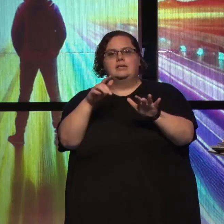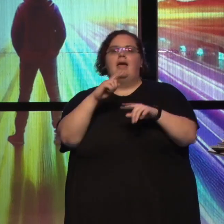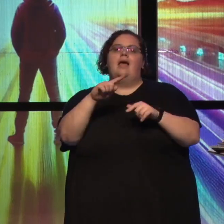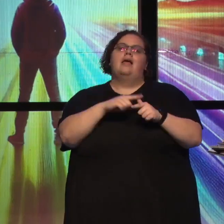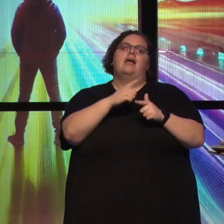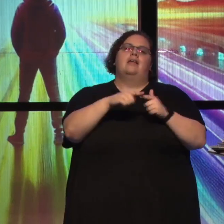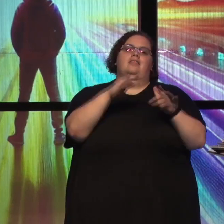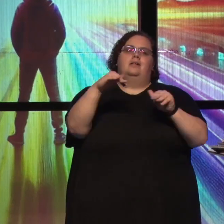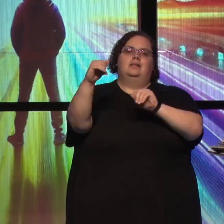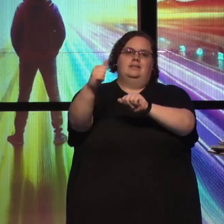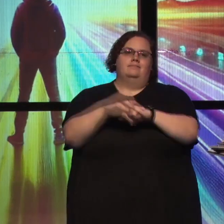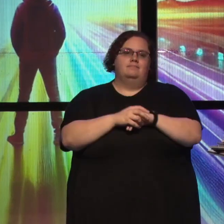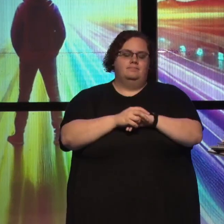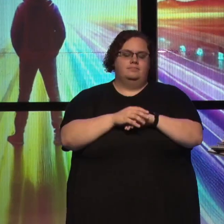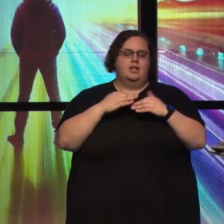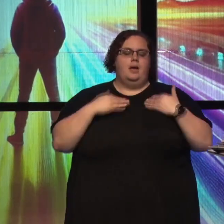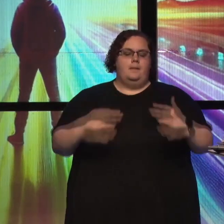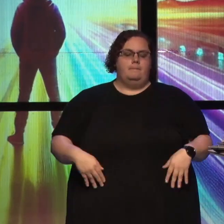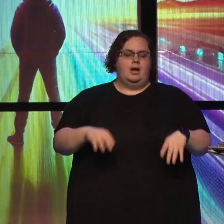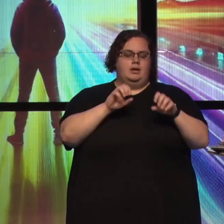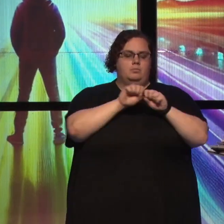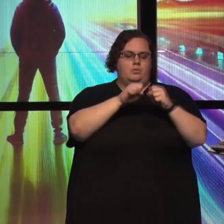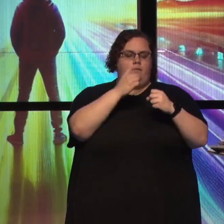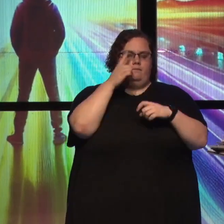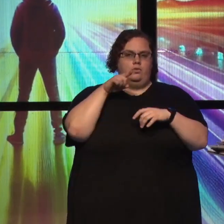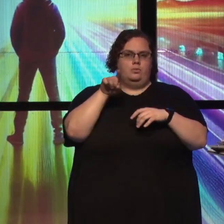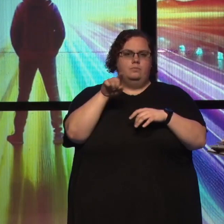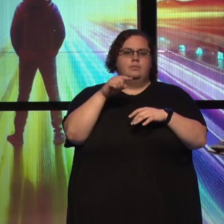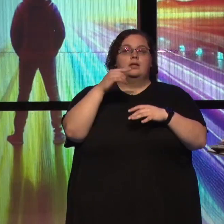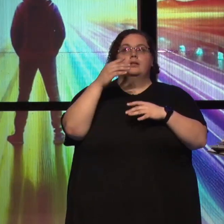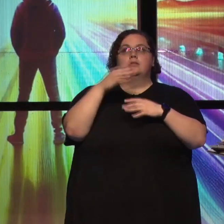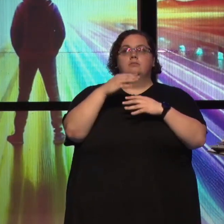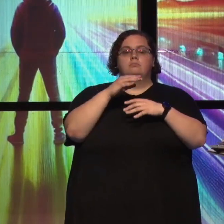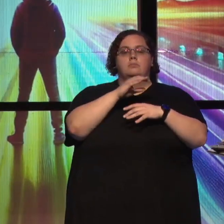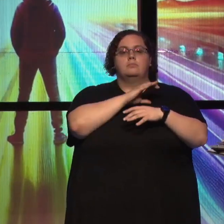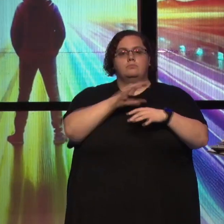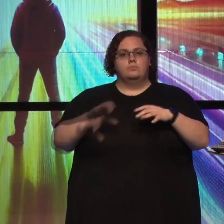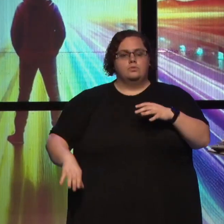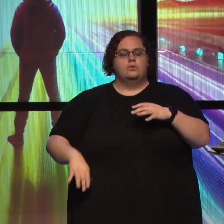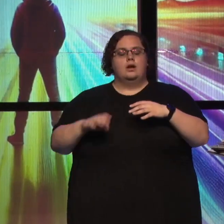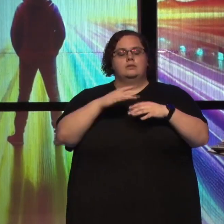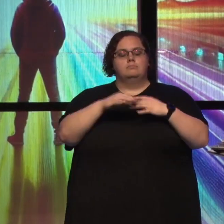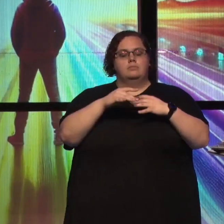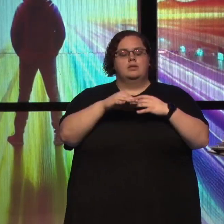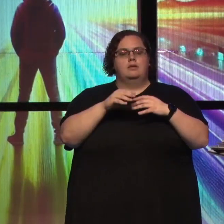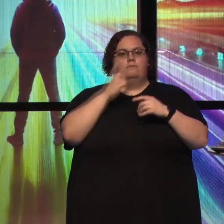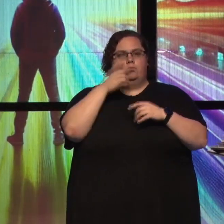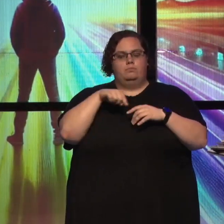The body of Christ broken for you, the blood of Christ shed for you.